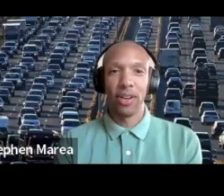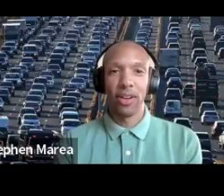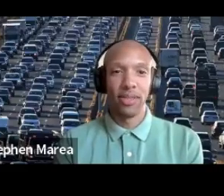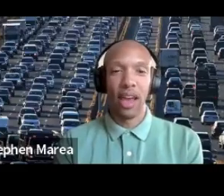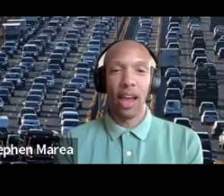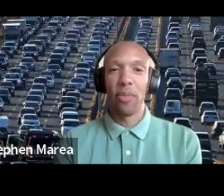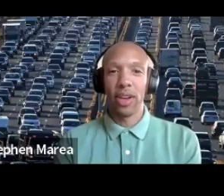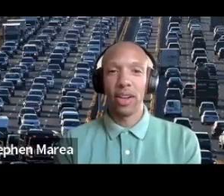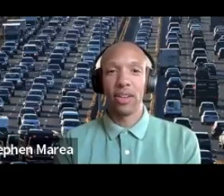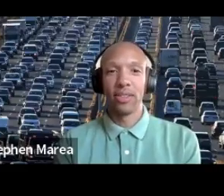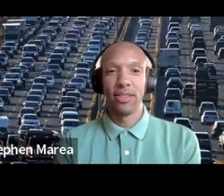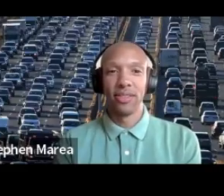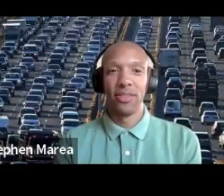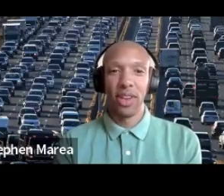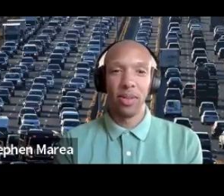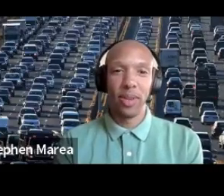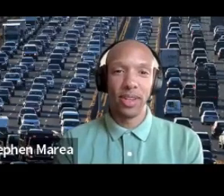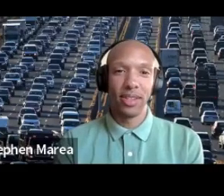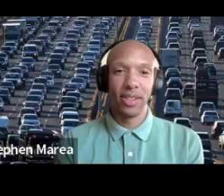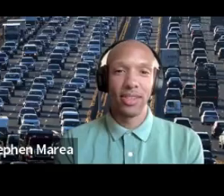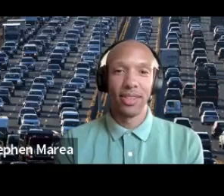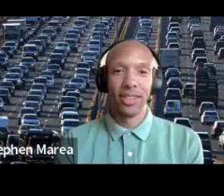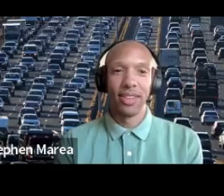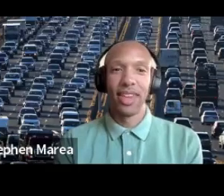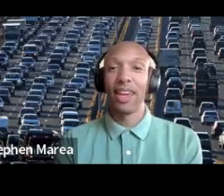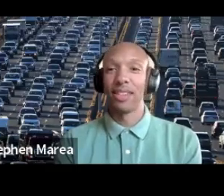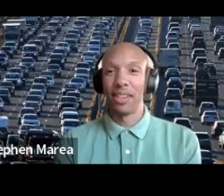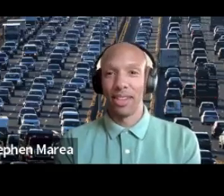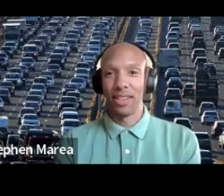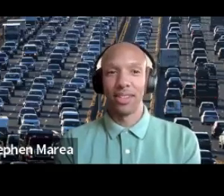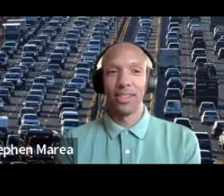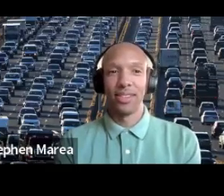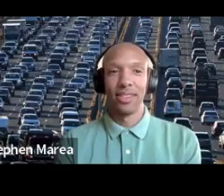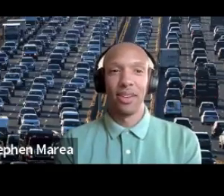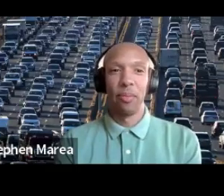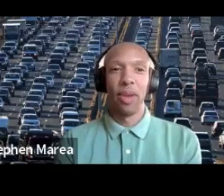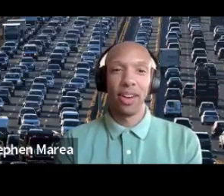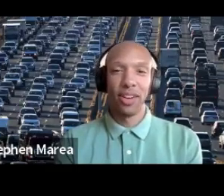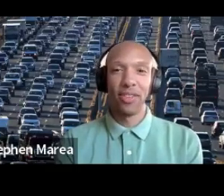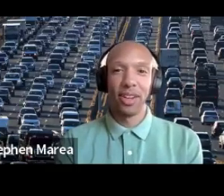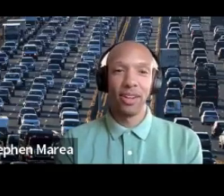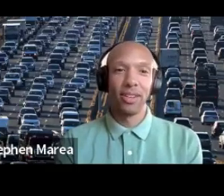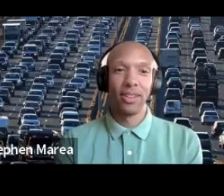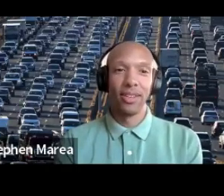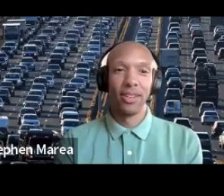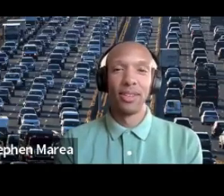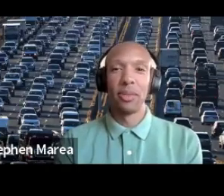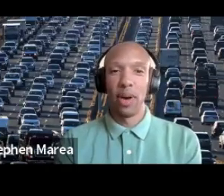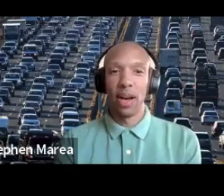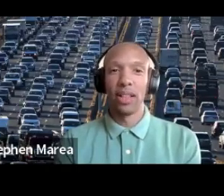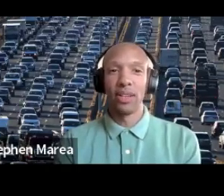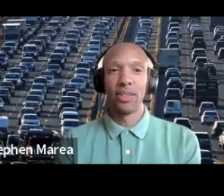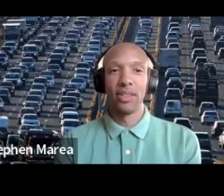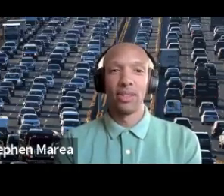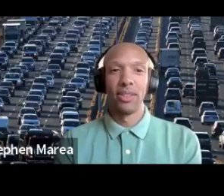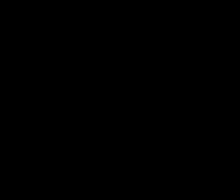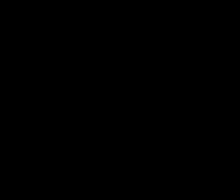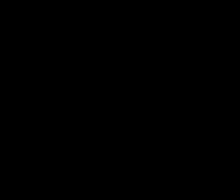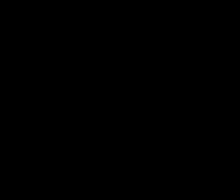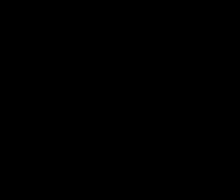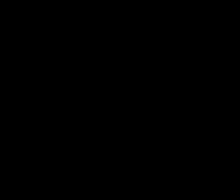Creole, Arabic, Vietnamese, Cantonese, Mandarin,